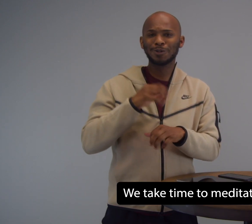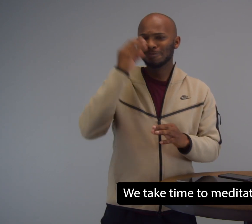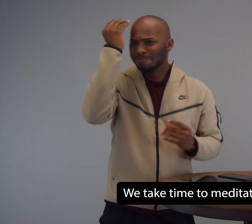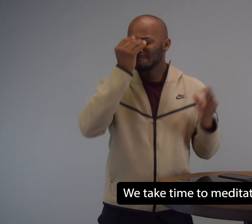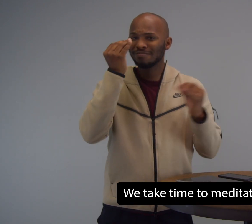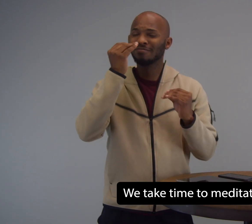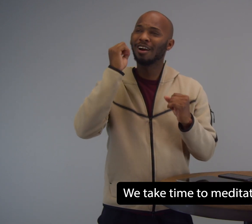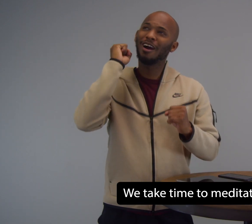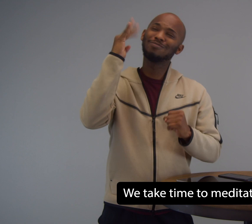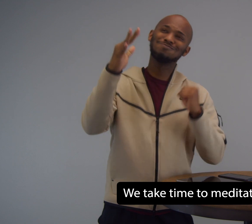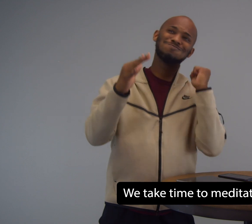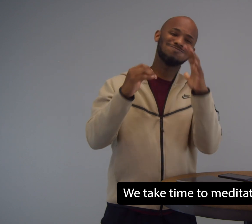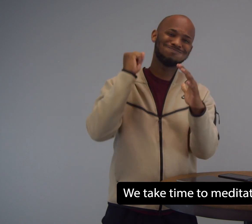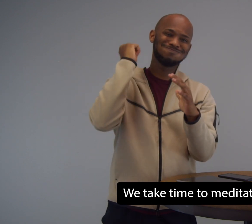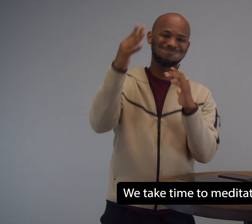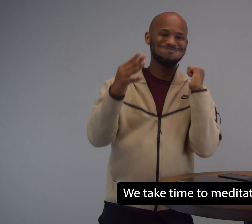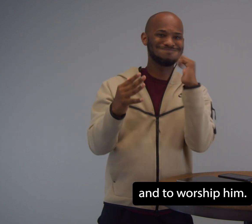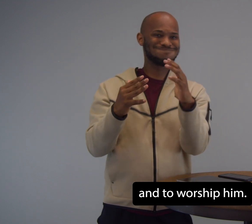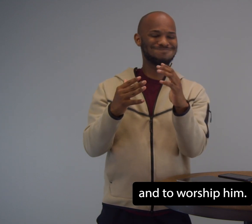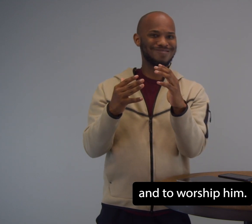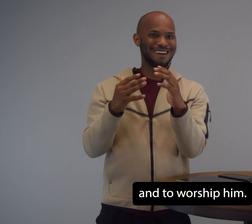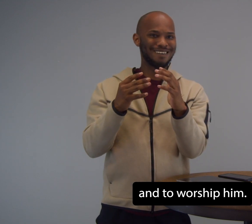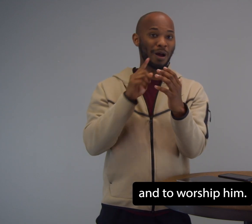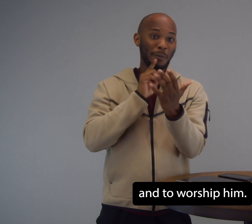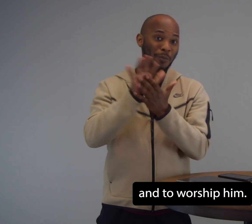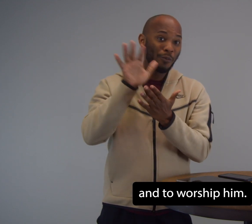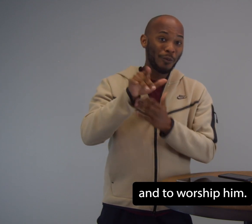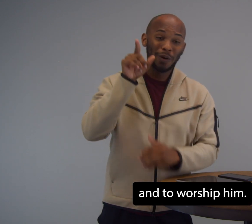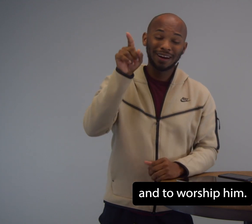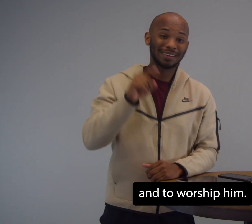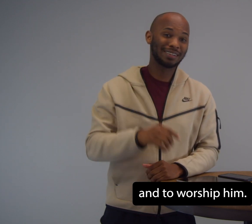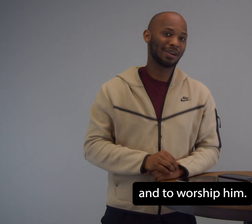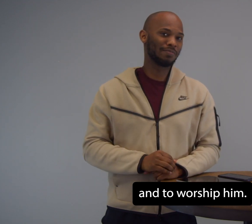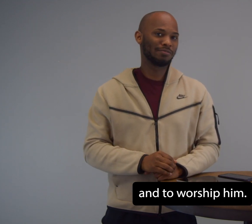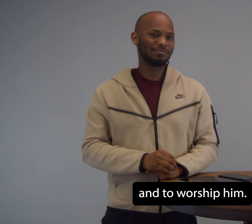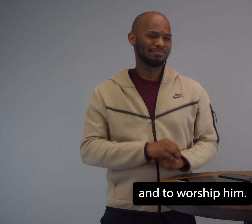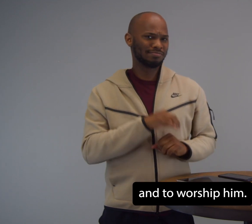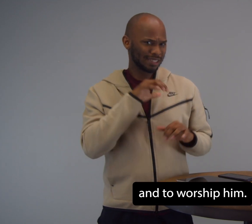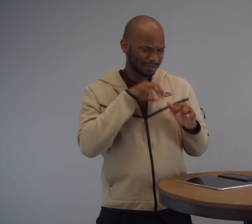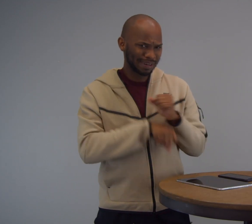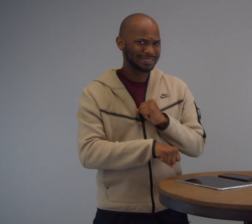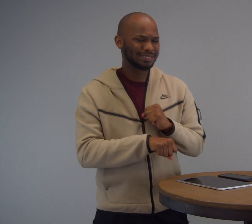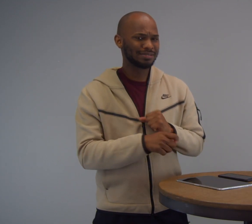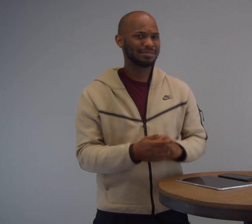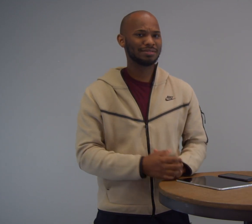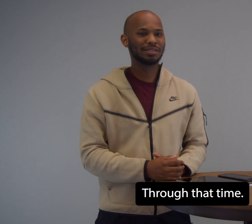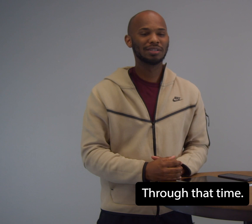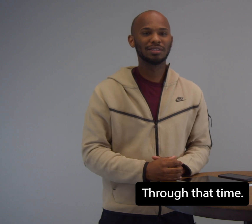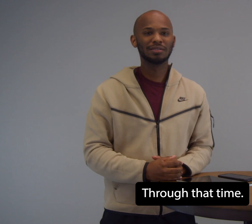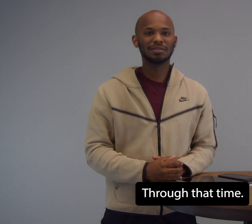time to meditate and to worship him through that time.